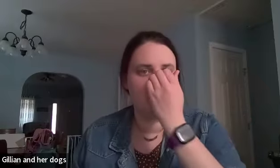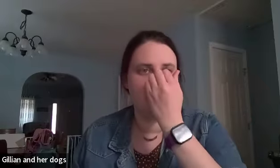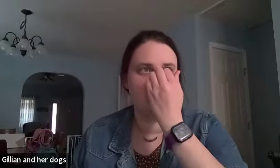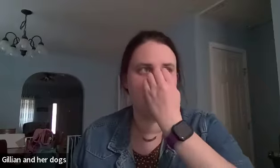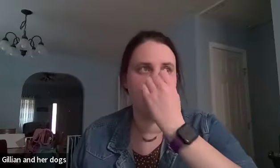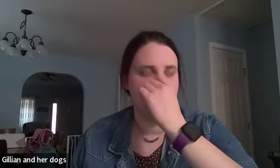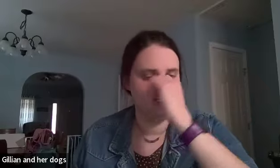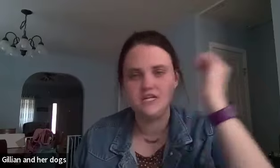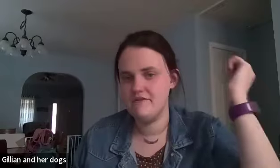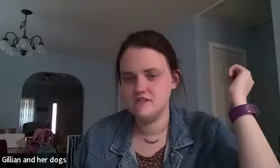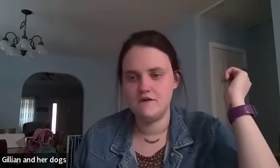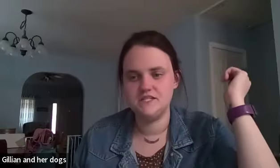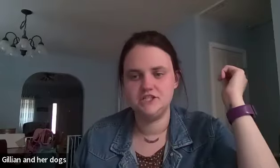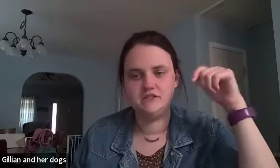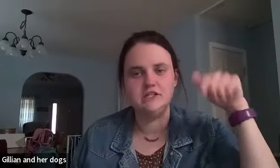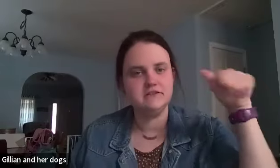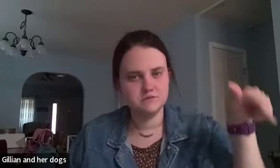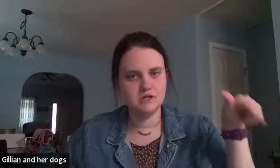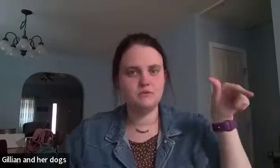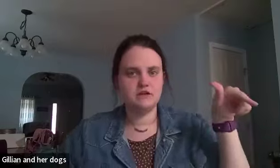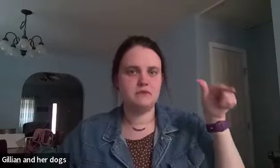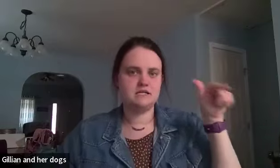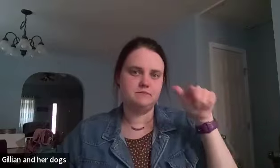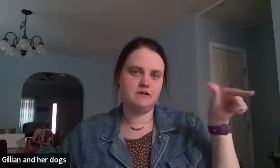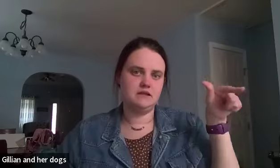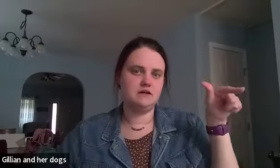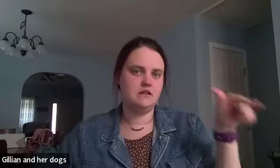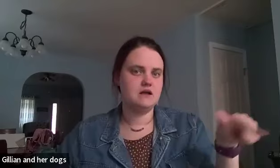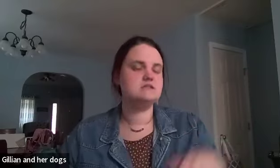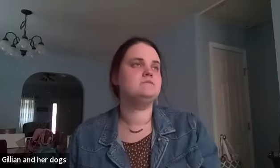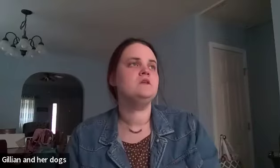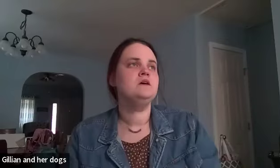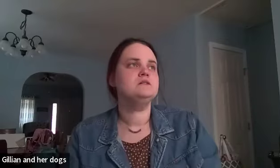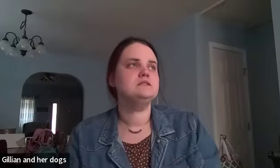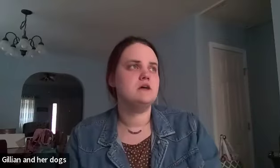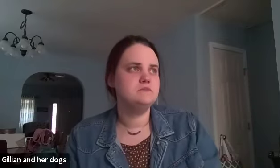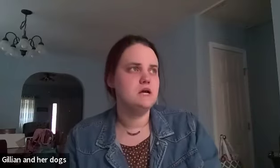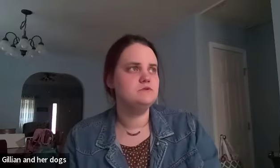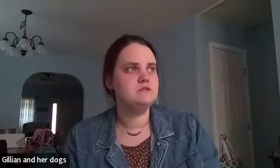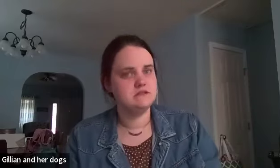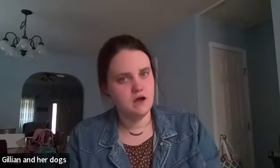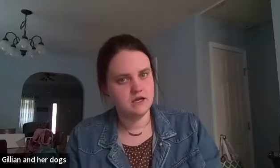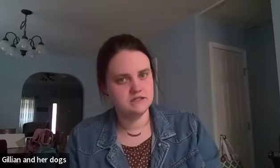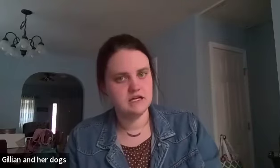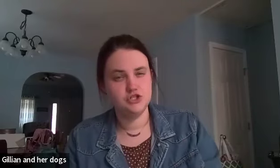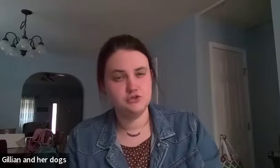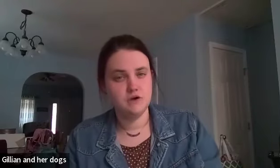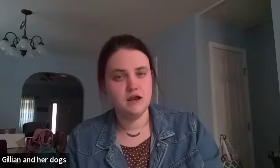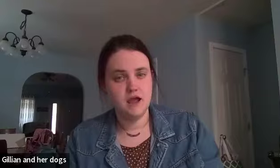I was actually having this conversation literally this morning with my spelling class. Sometimes with signs that do not